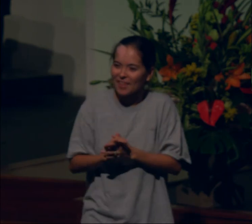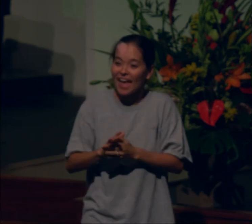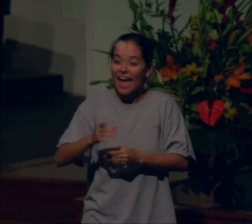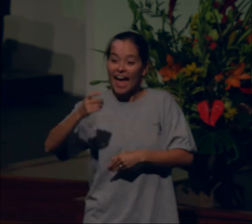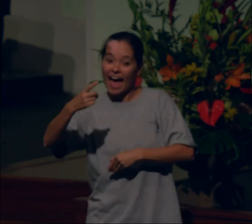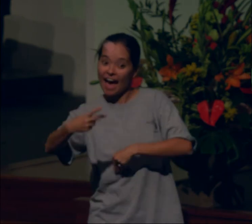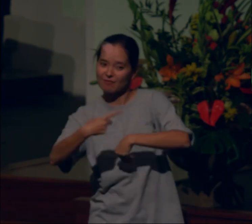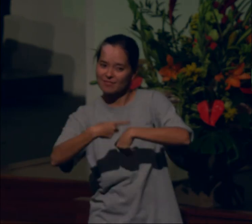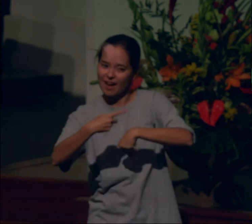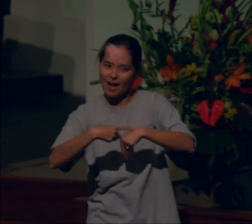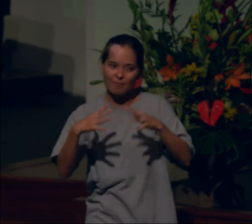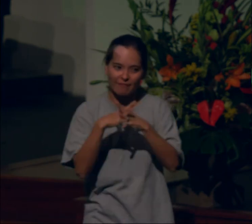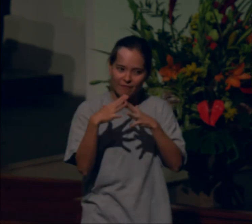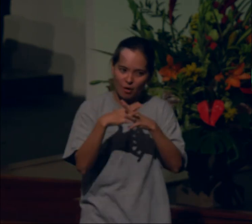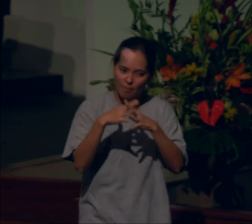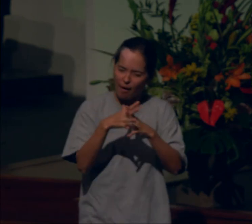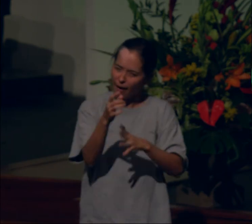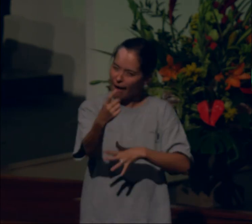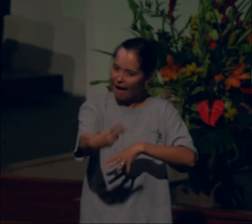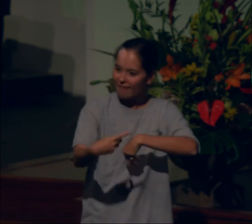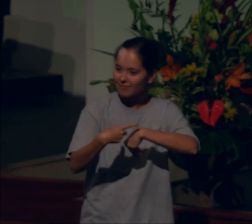Halftime in a football game is where,